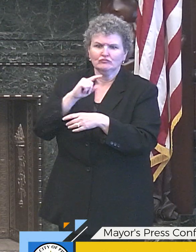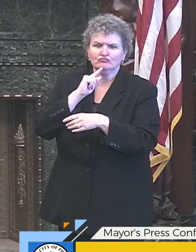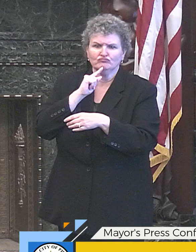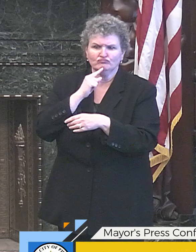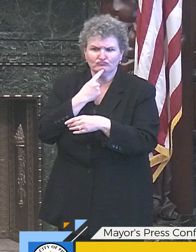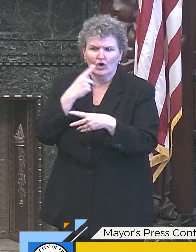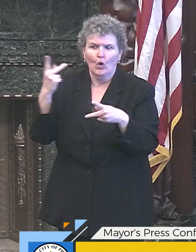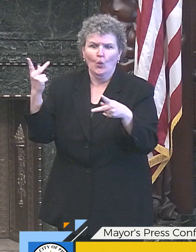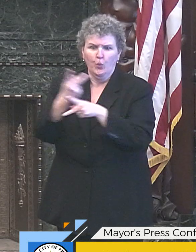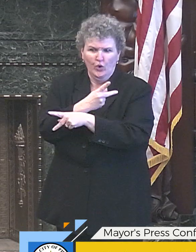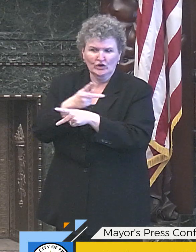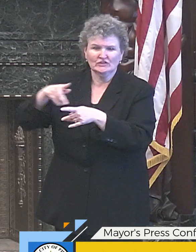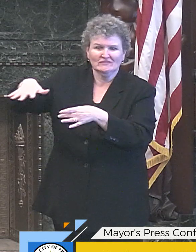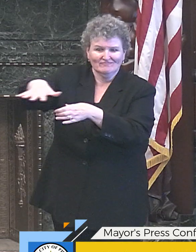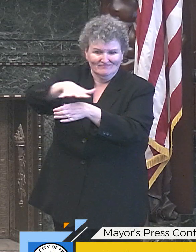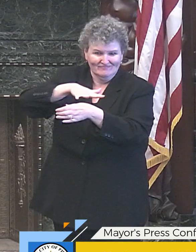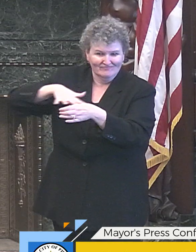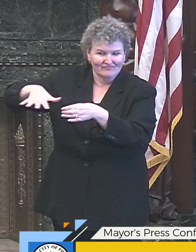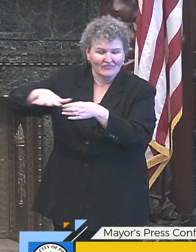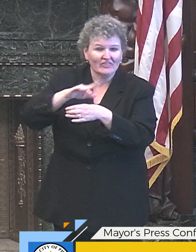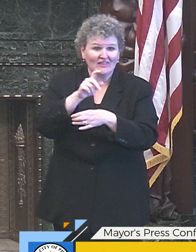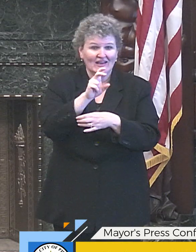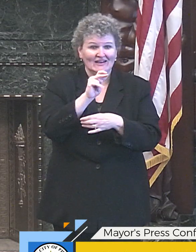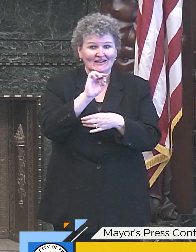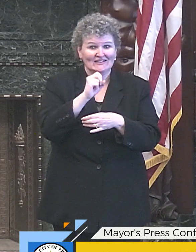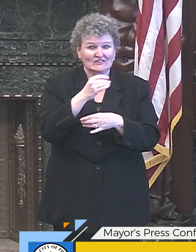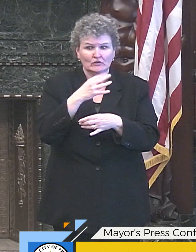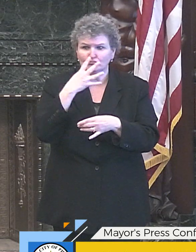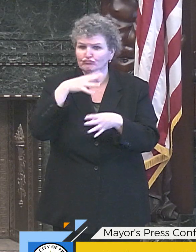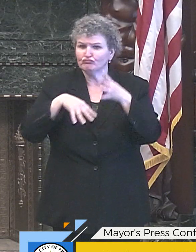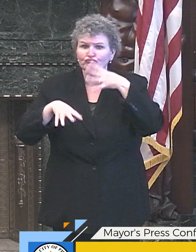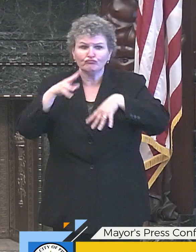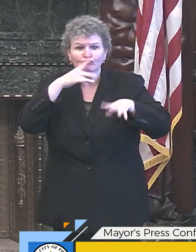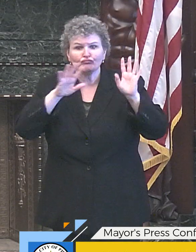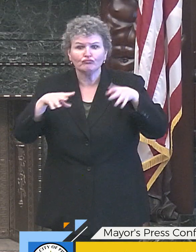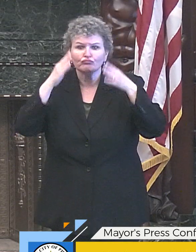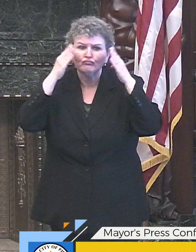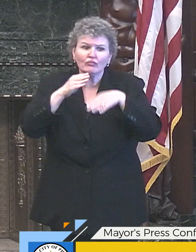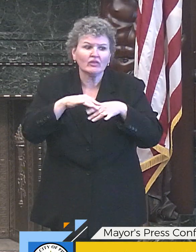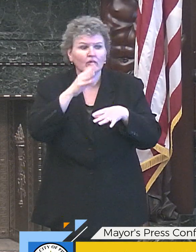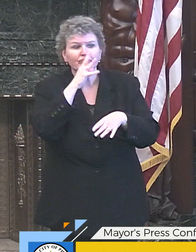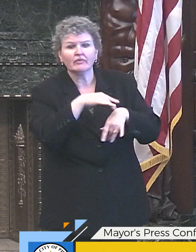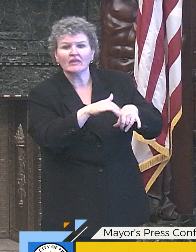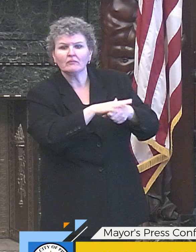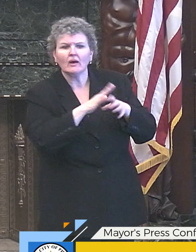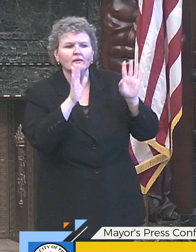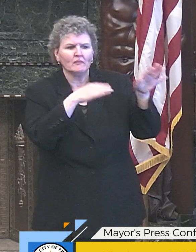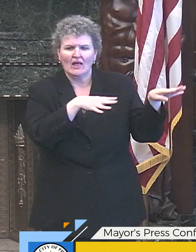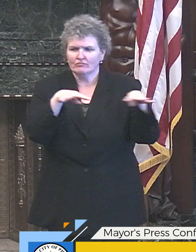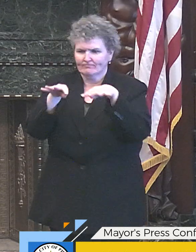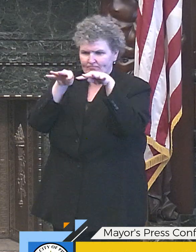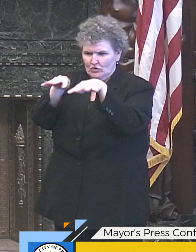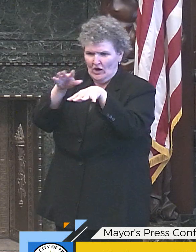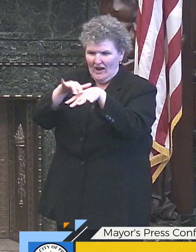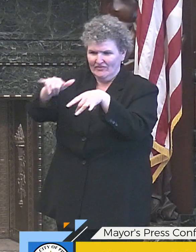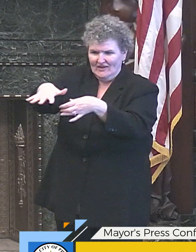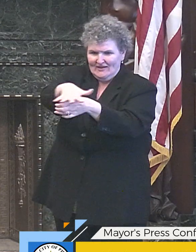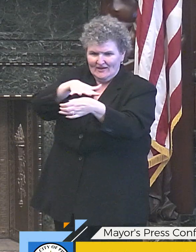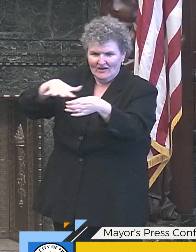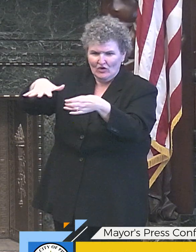we haven't turned our back on Kensington. We're still doing a lot of work there to provide for both those that live there as well as those suffering